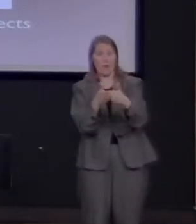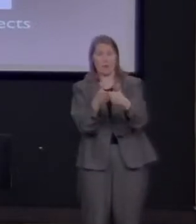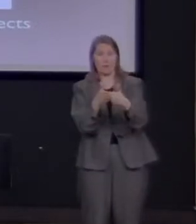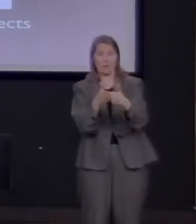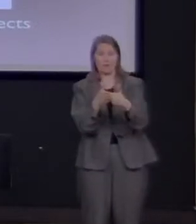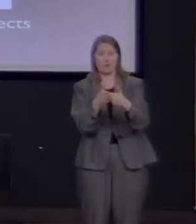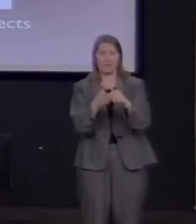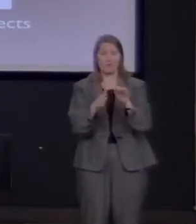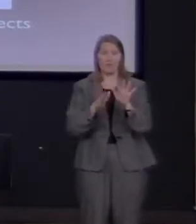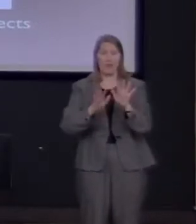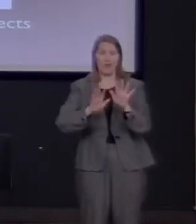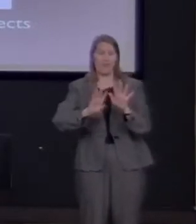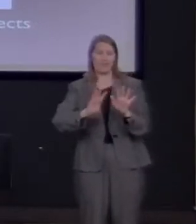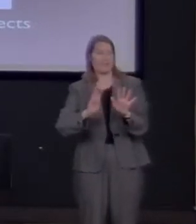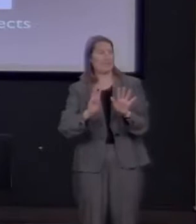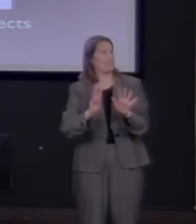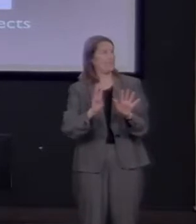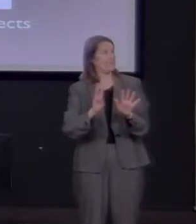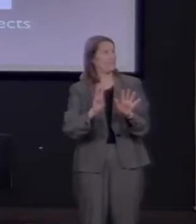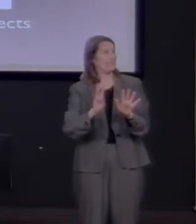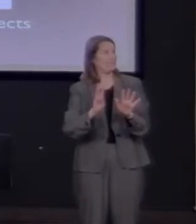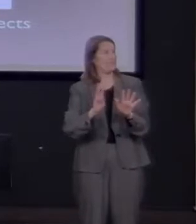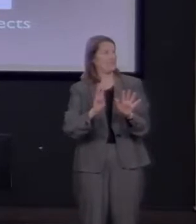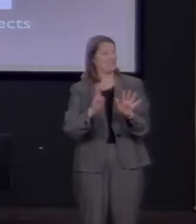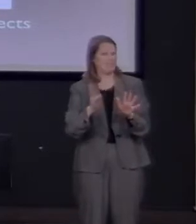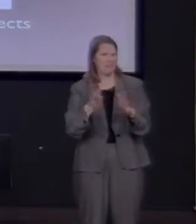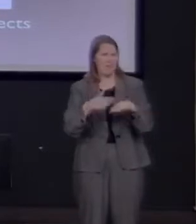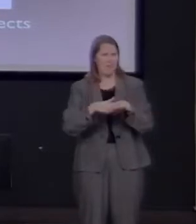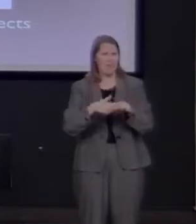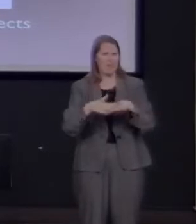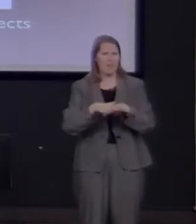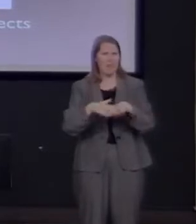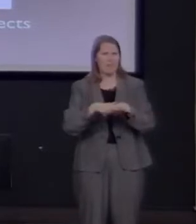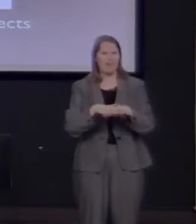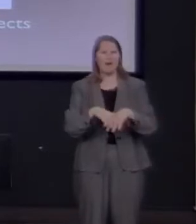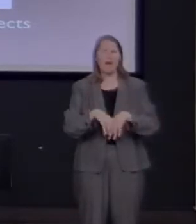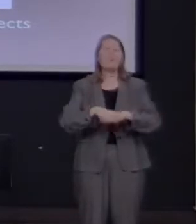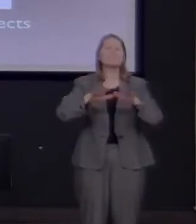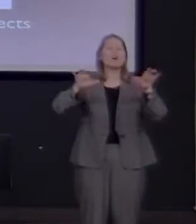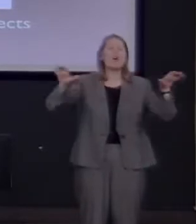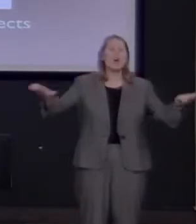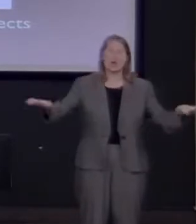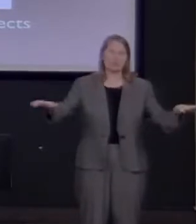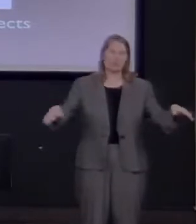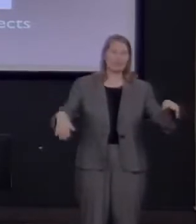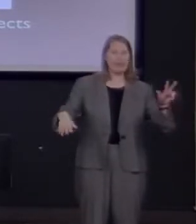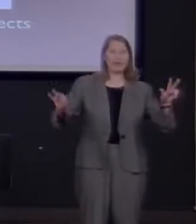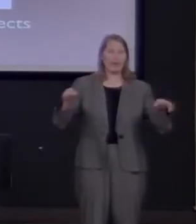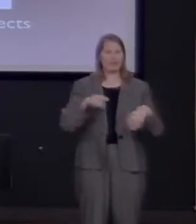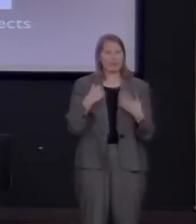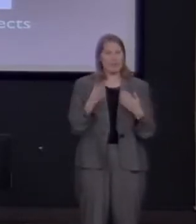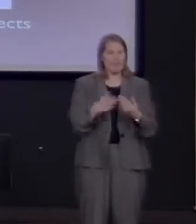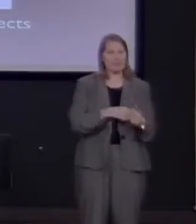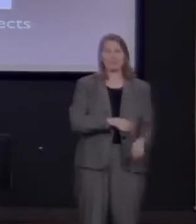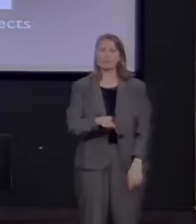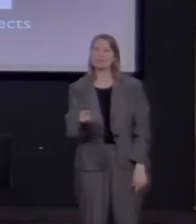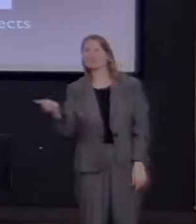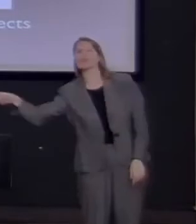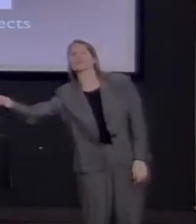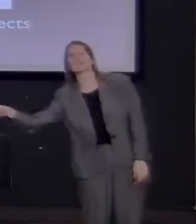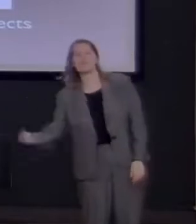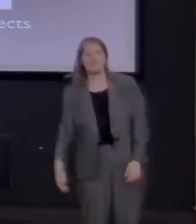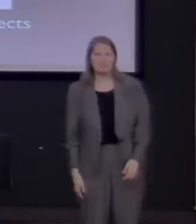below example of 5 and 6, share more overlap than numbers that are far apart, such as 3 and 9. And that might